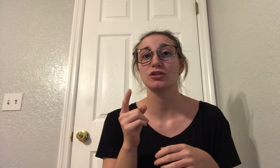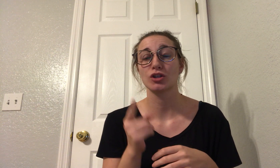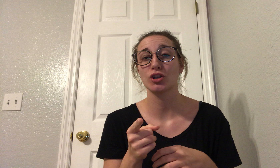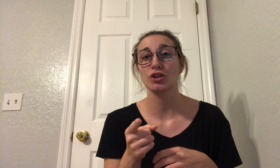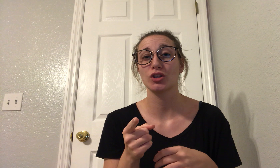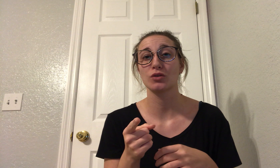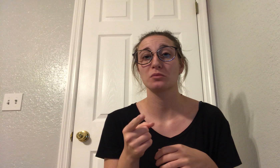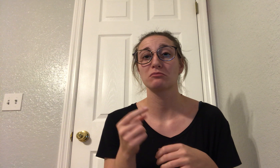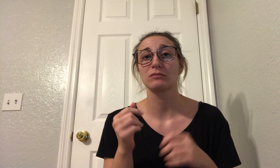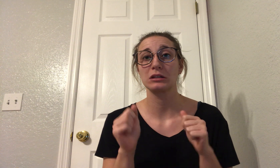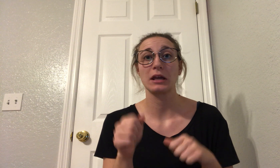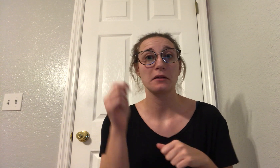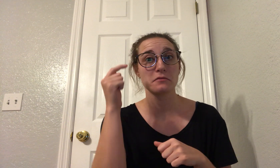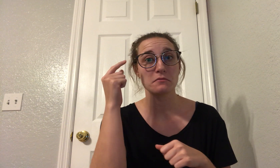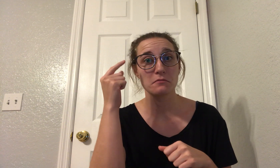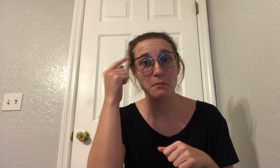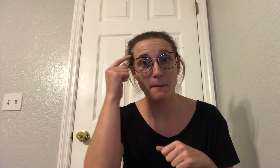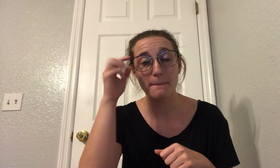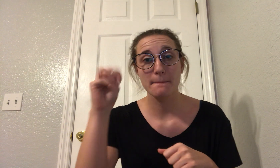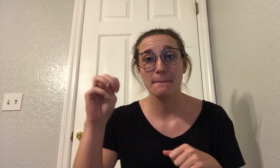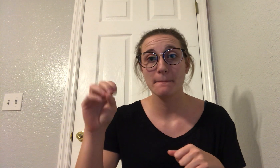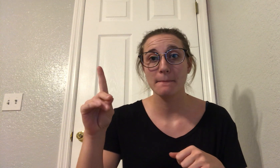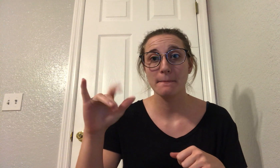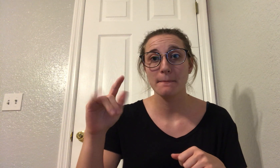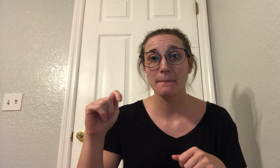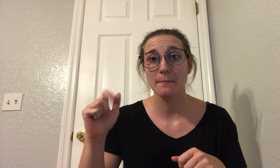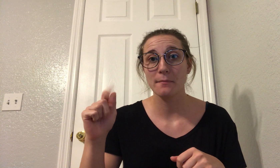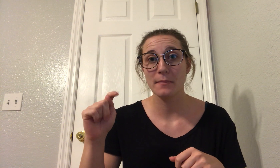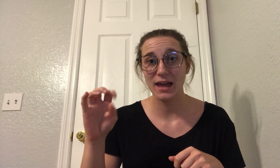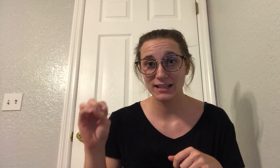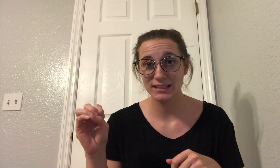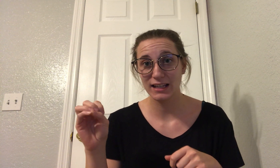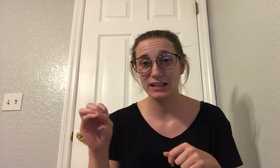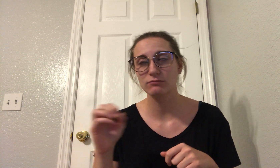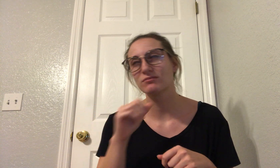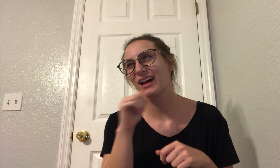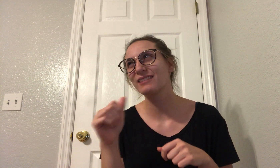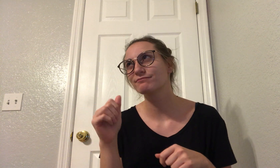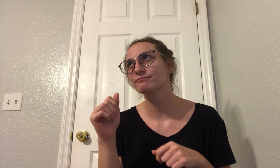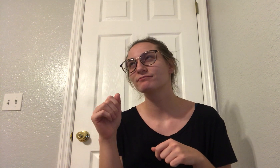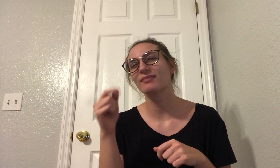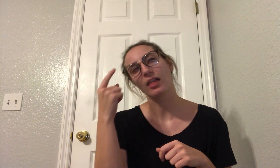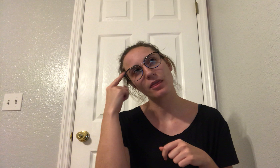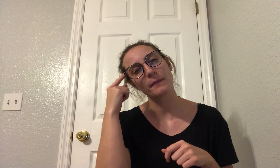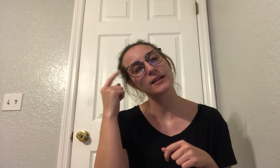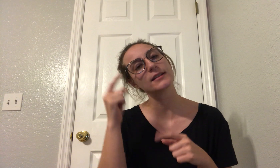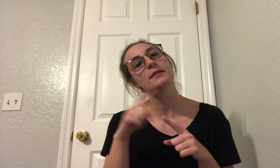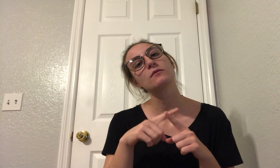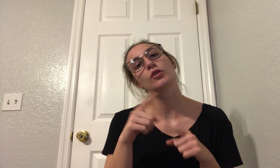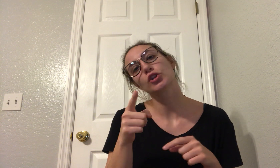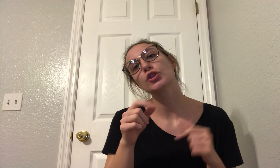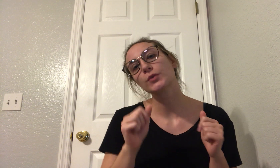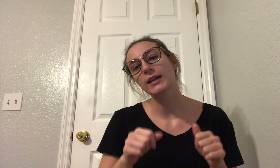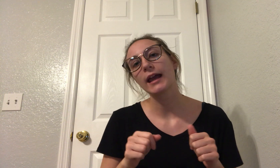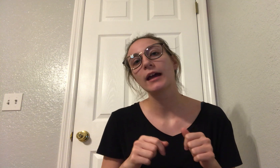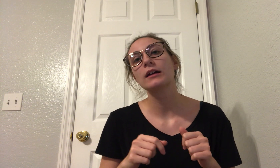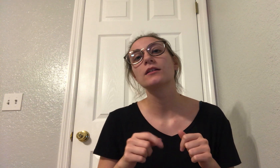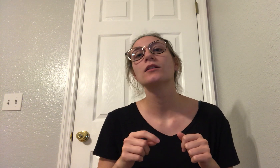can do that, because oftentimes, well, not so much the meditation. Well, you can. You can listen to, my wife listens to,